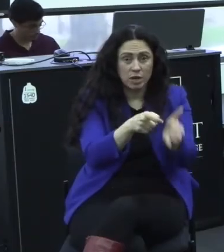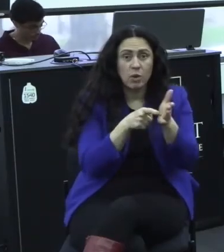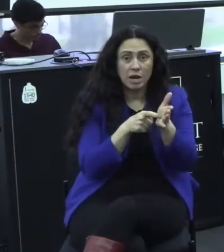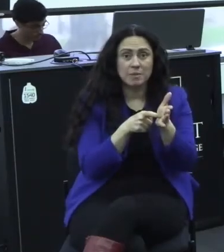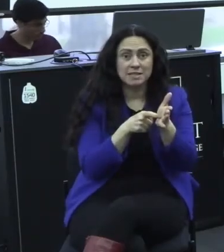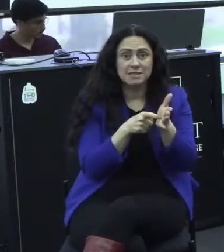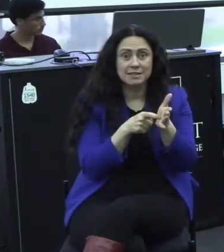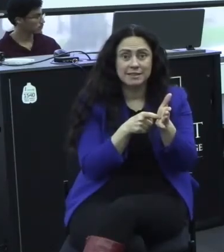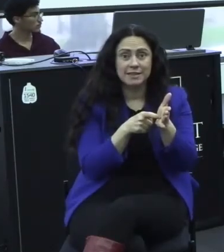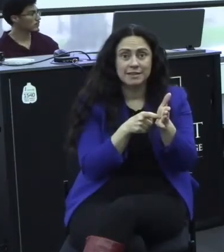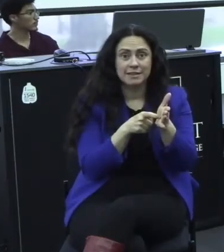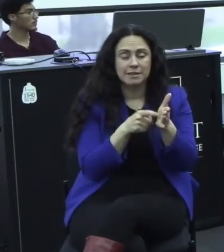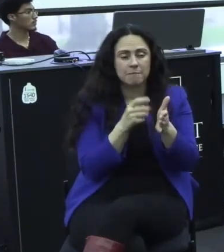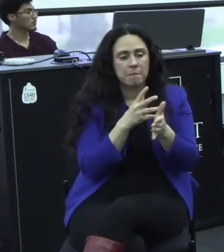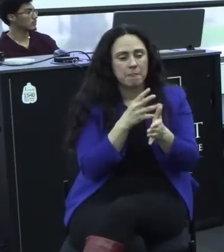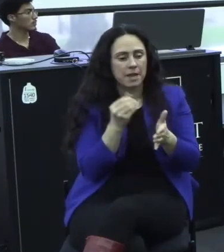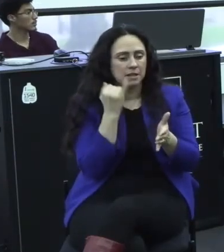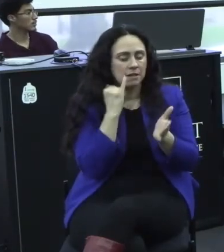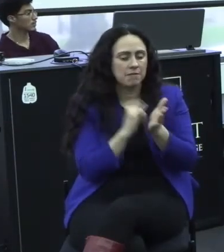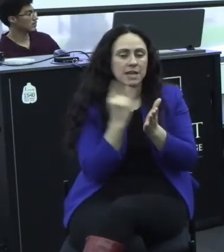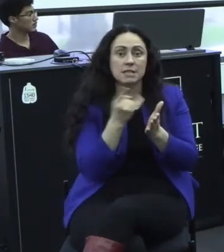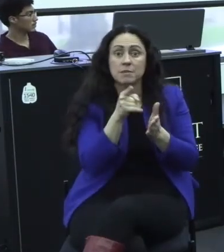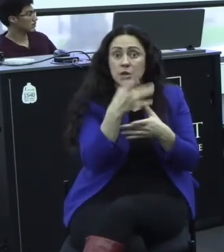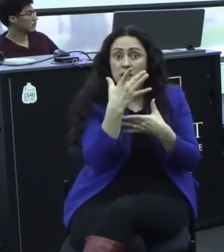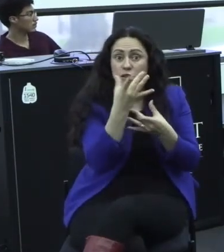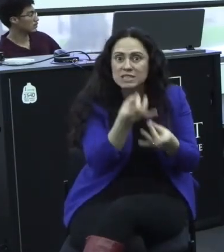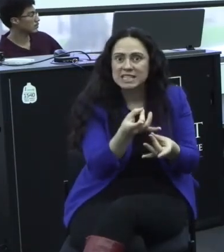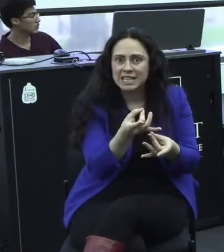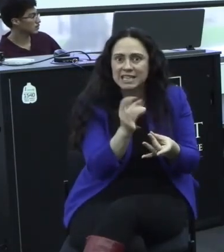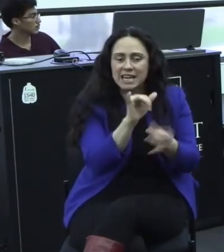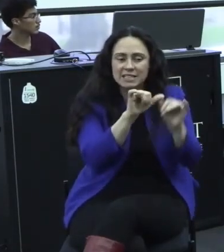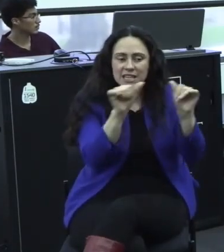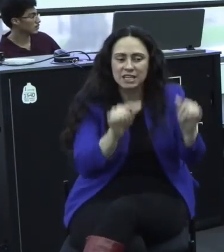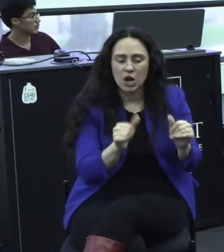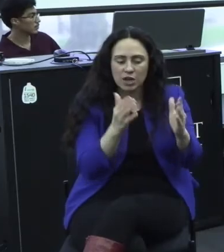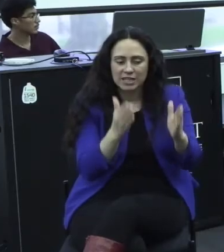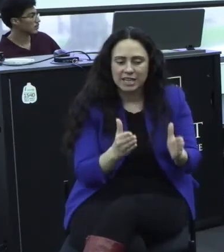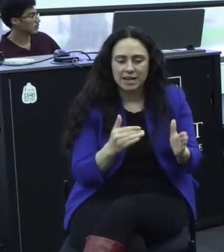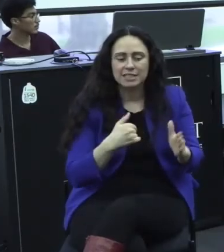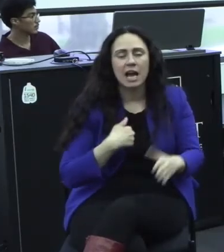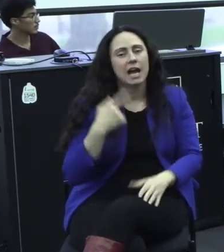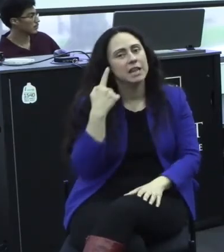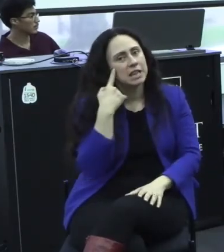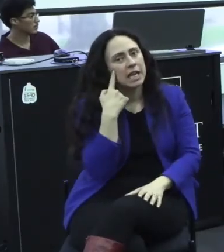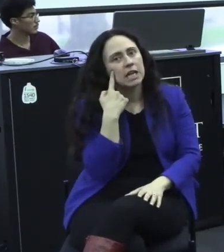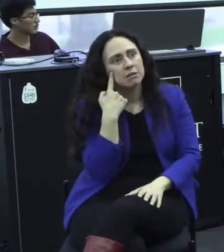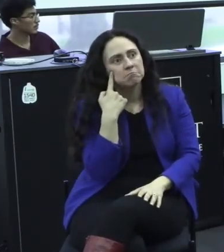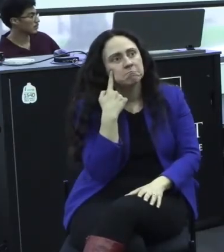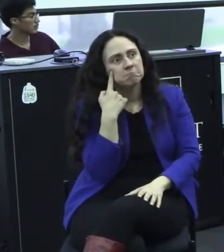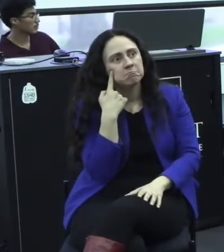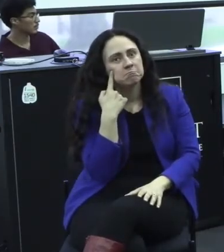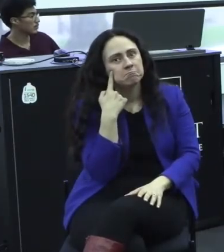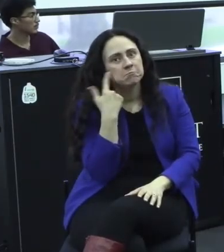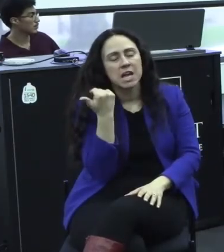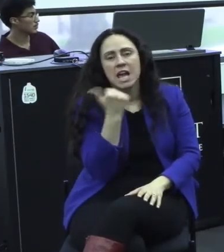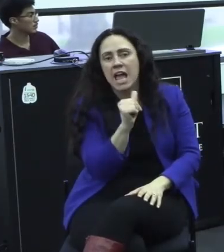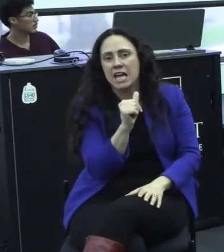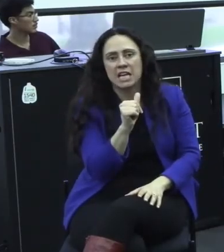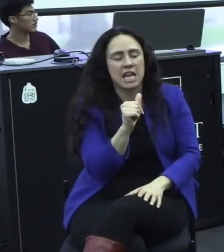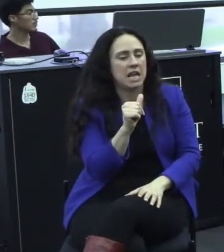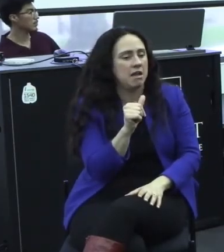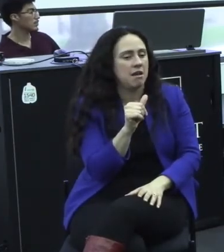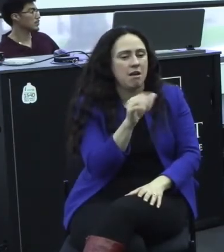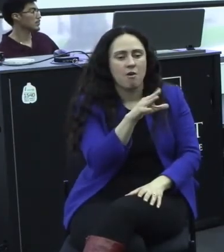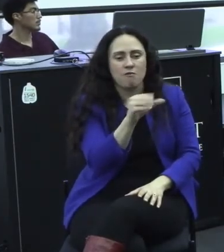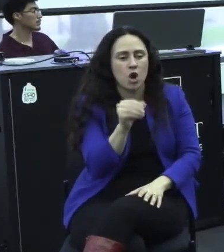requirements. And if that's something that you're interested in as an architect, I think any firm would